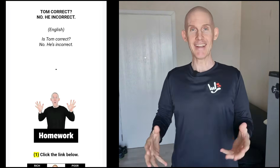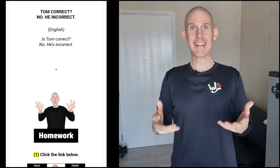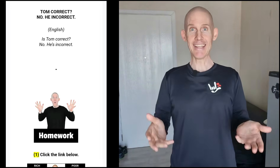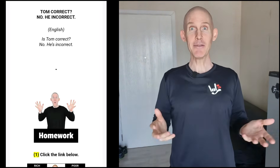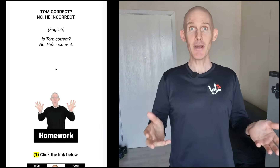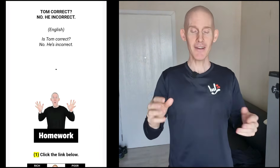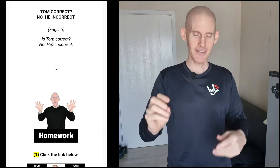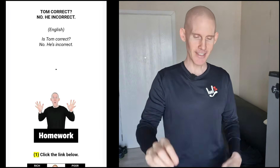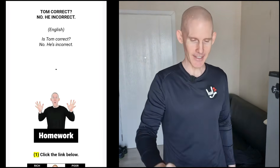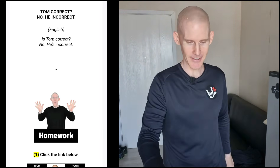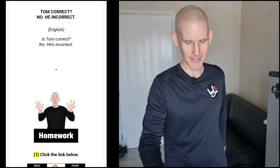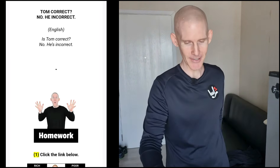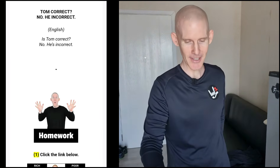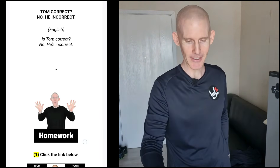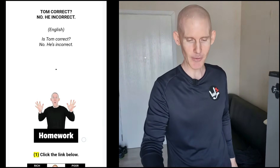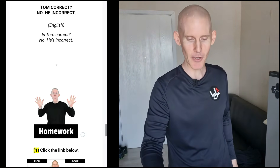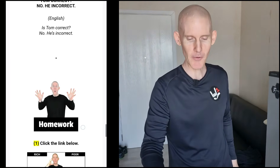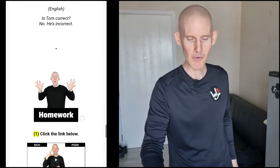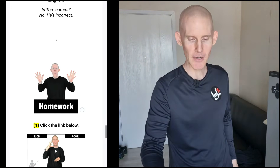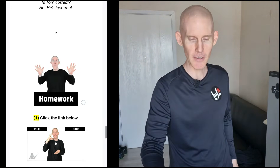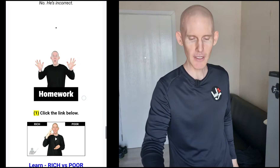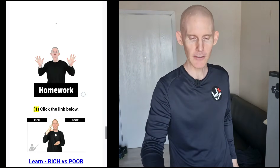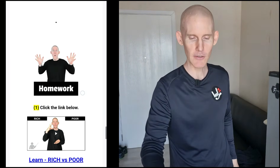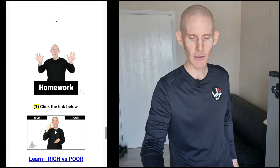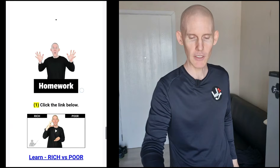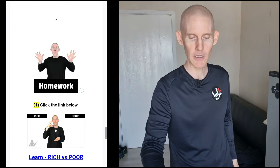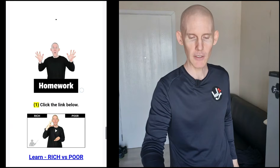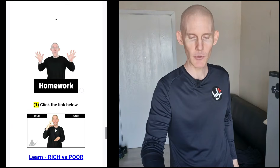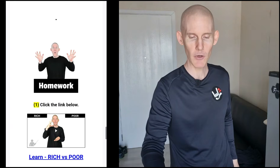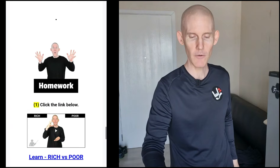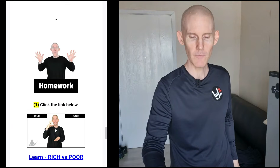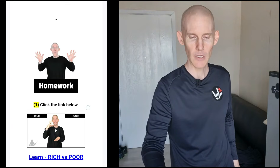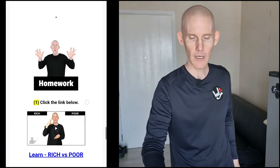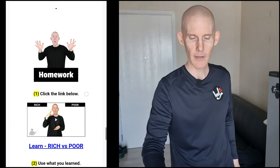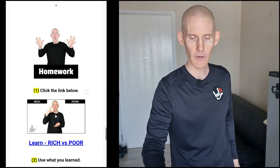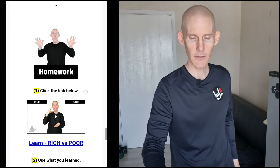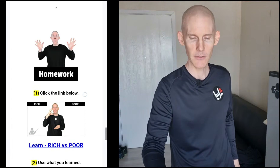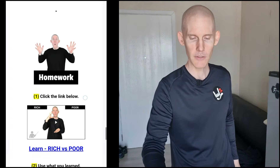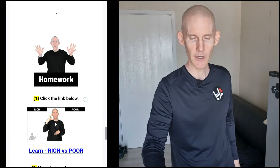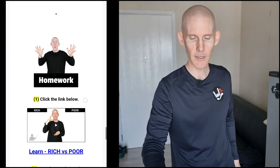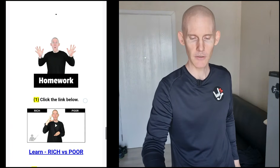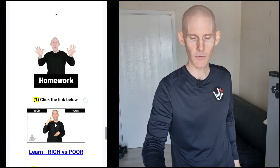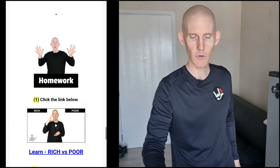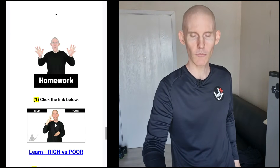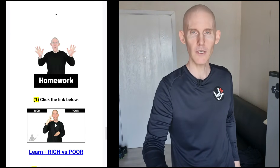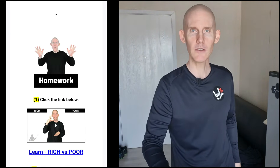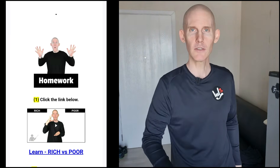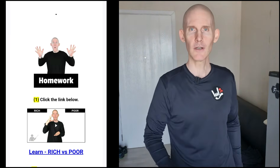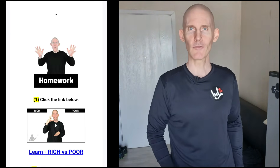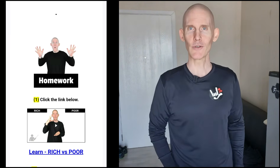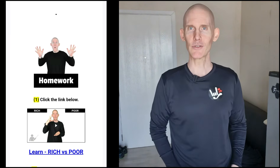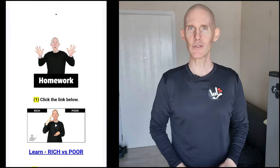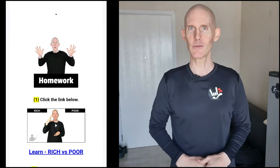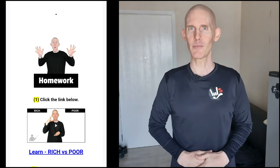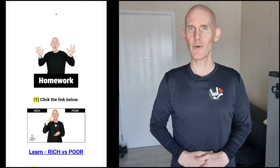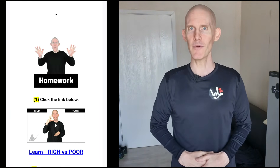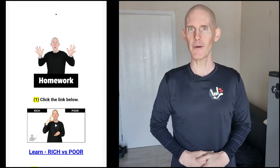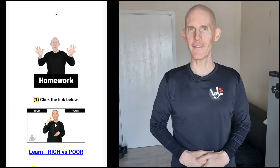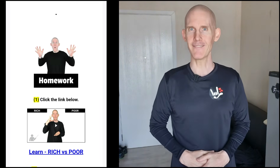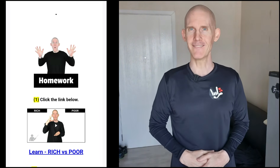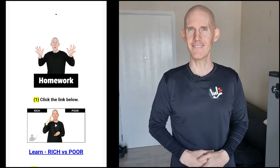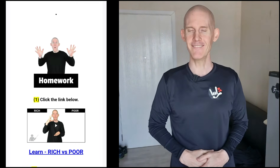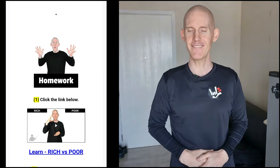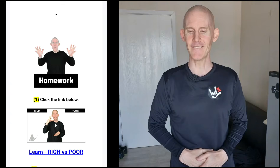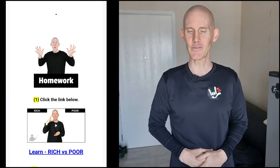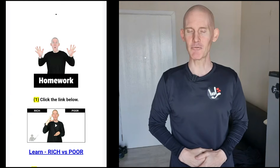homework in email? Yes. Okay, so part 1 is to click the link below and learn the signs for rich versus